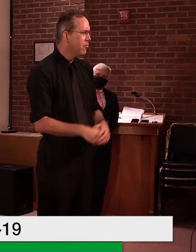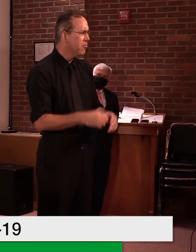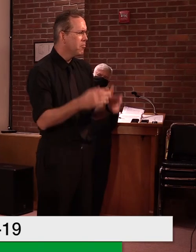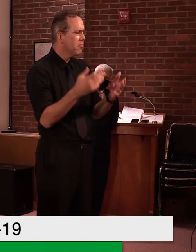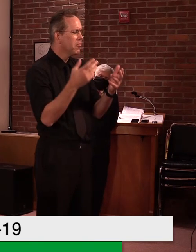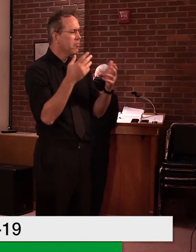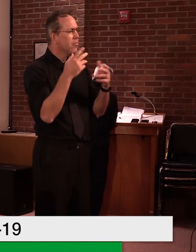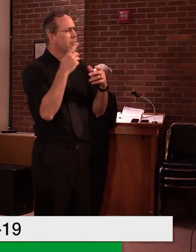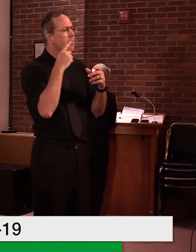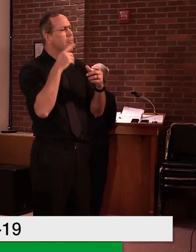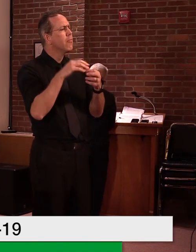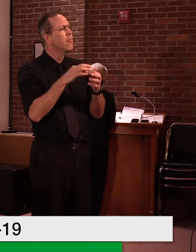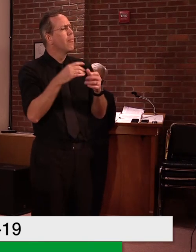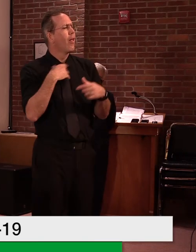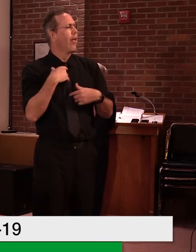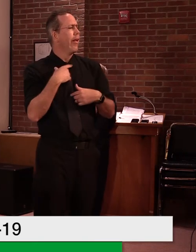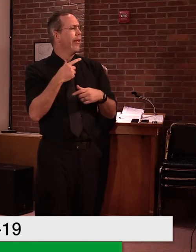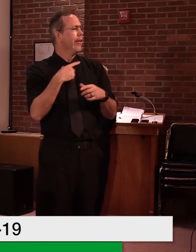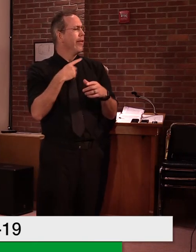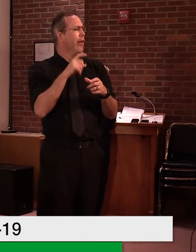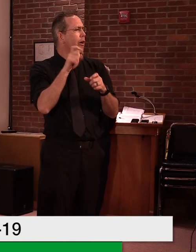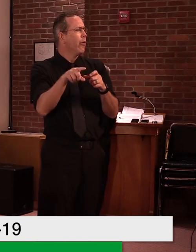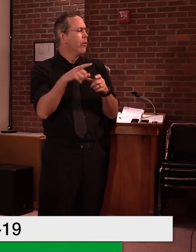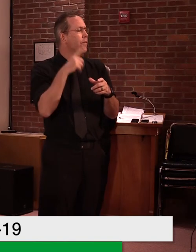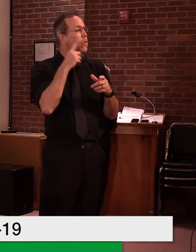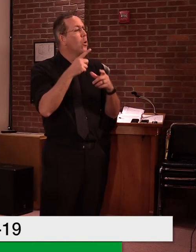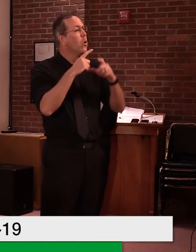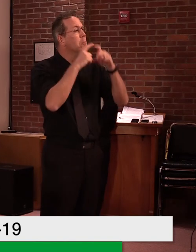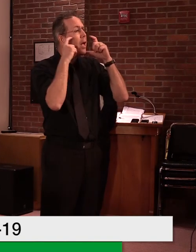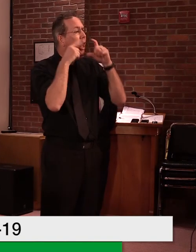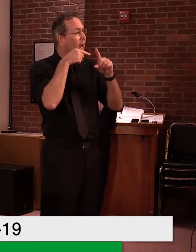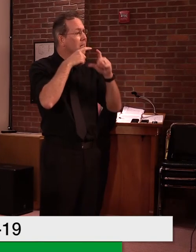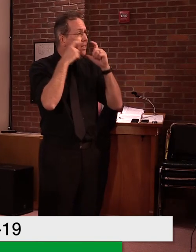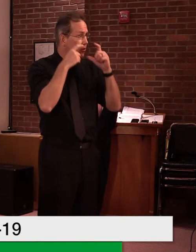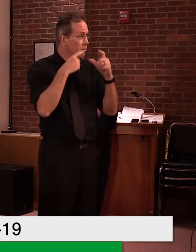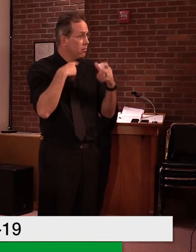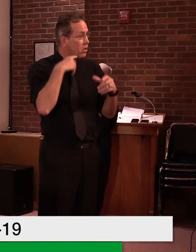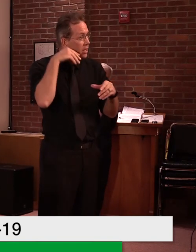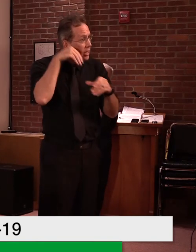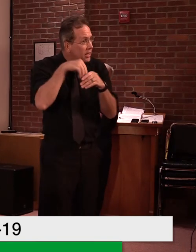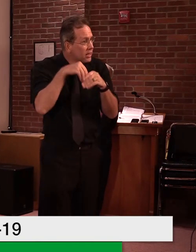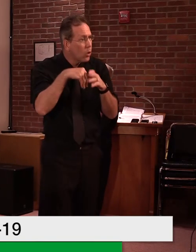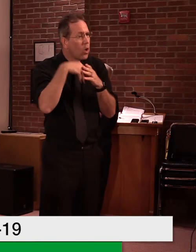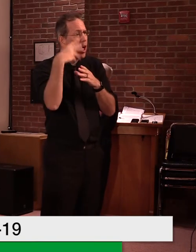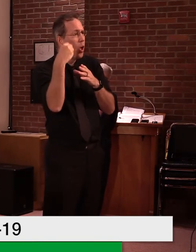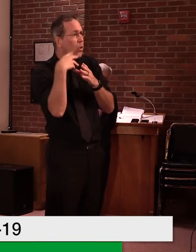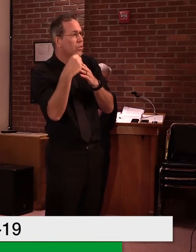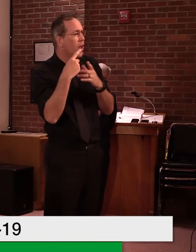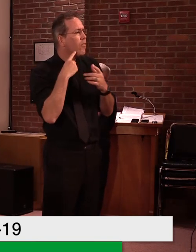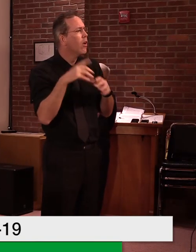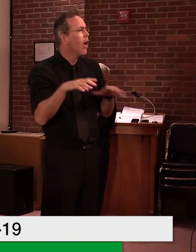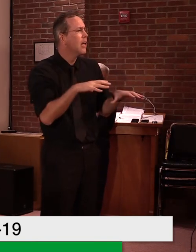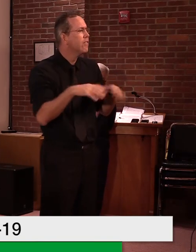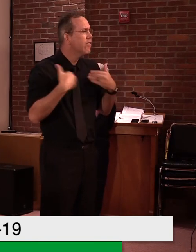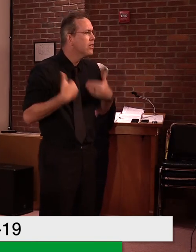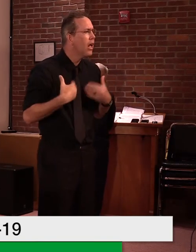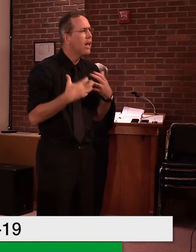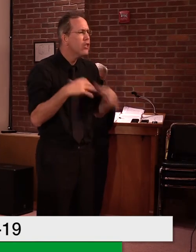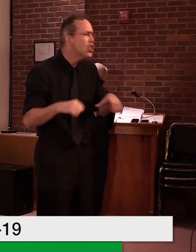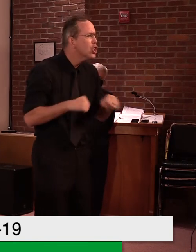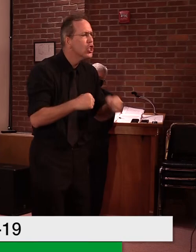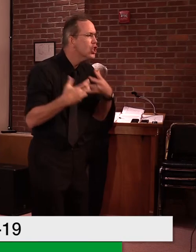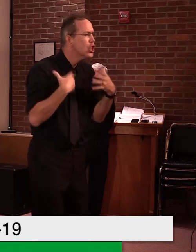you. My main question is probably for Dr. Levine. Just wanted to follow up with you about